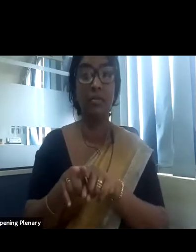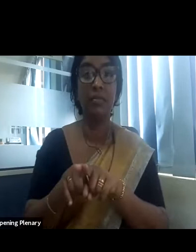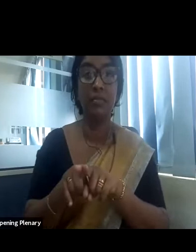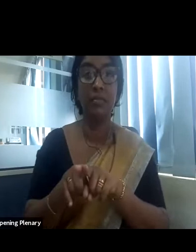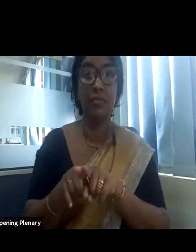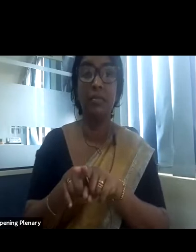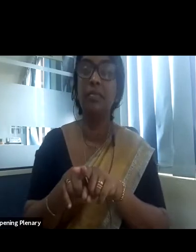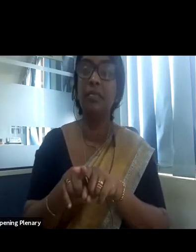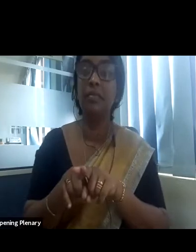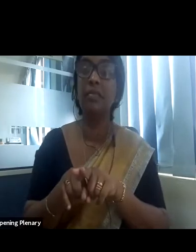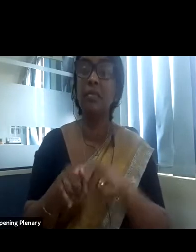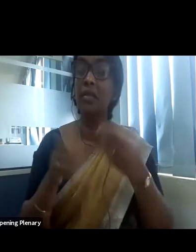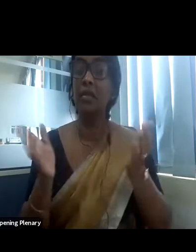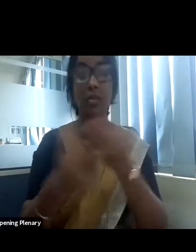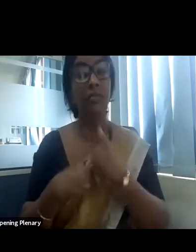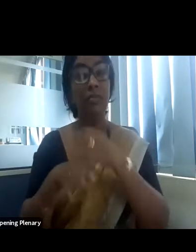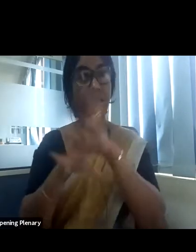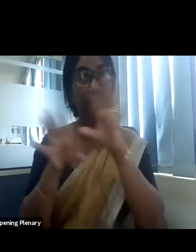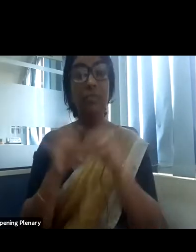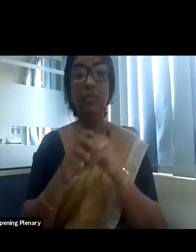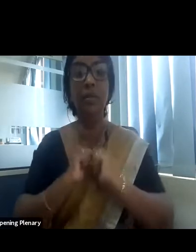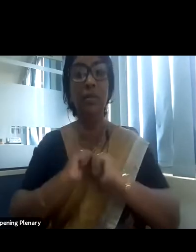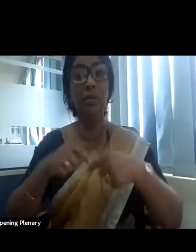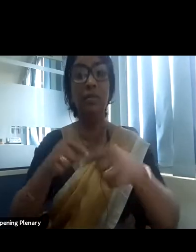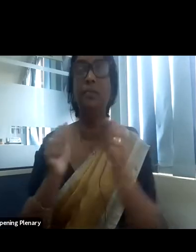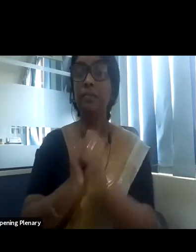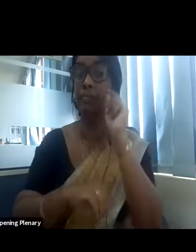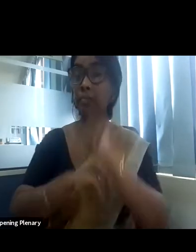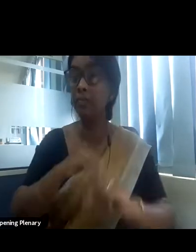journey. First, we know that business